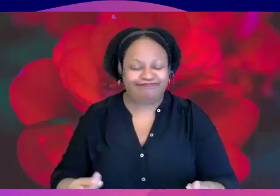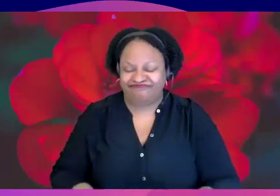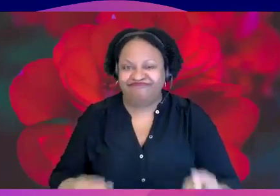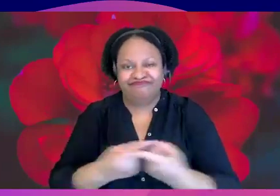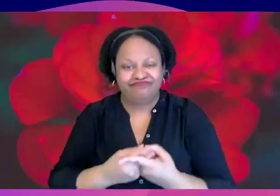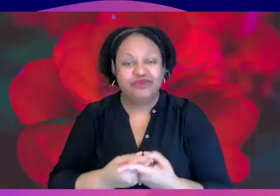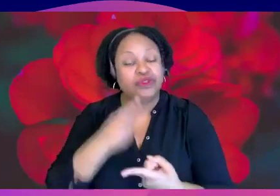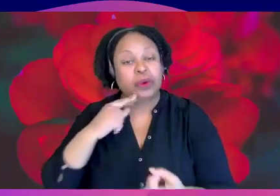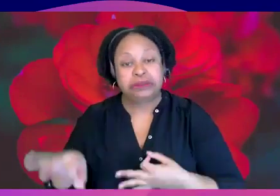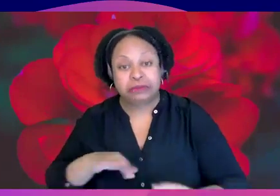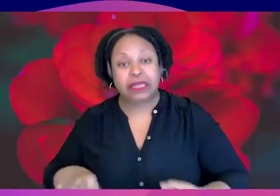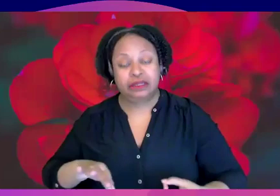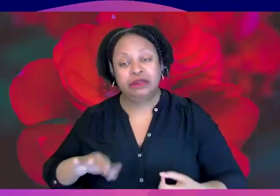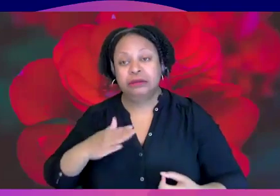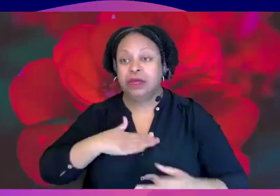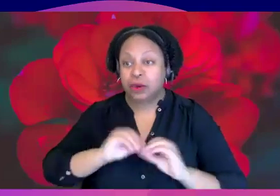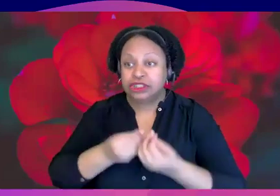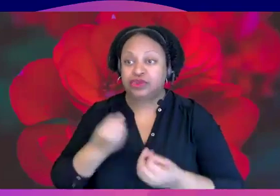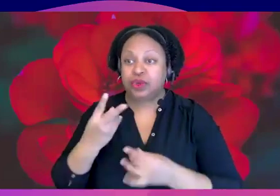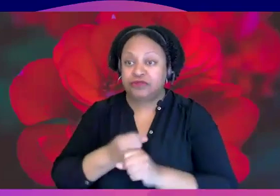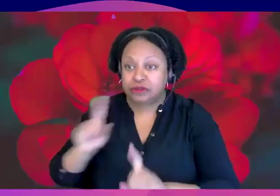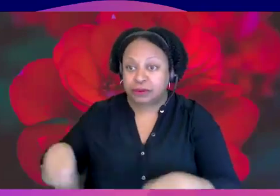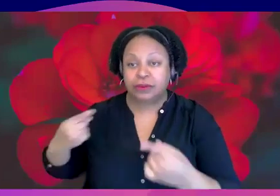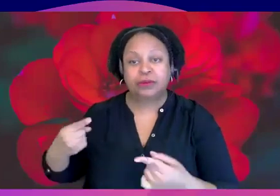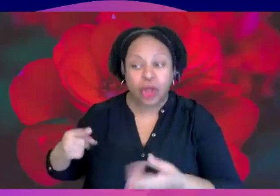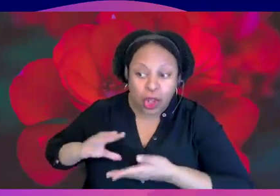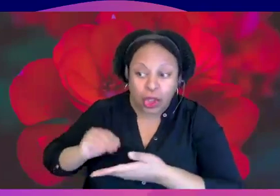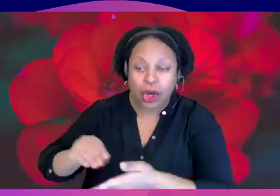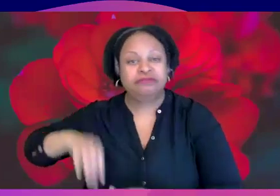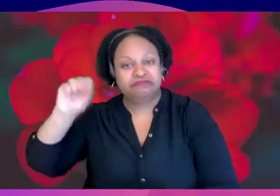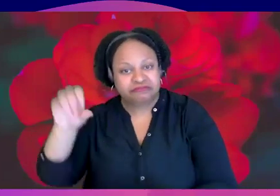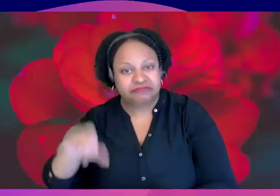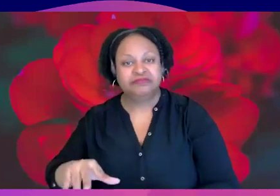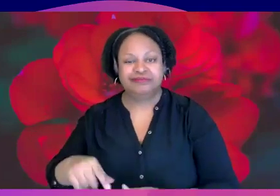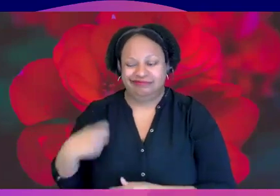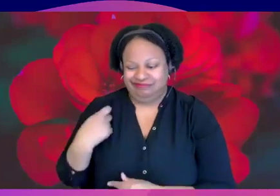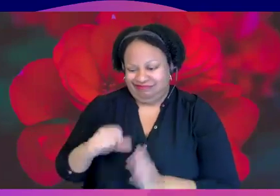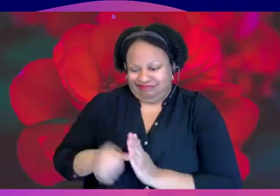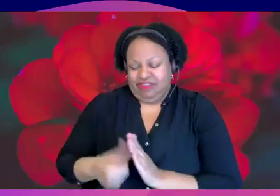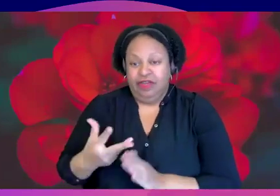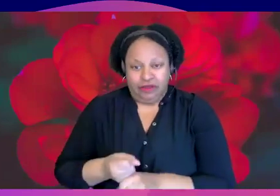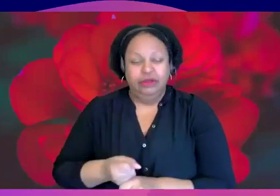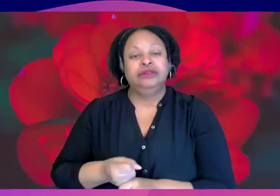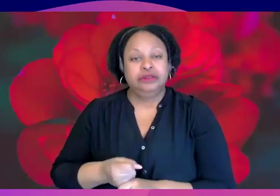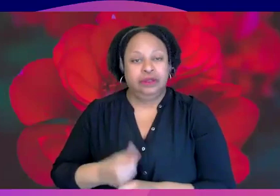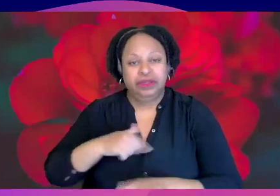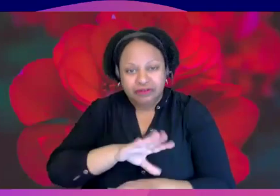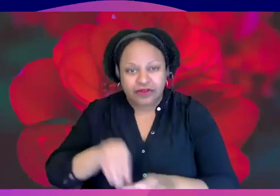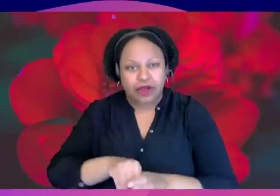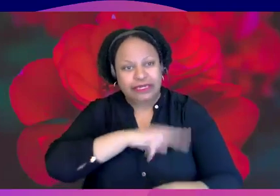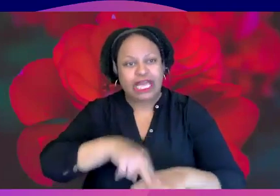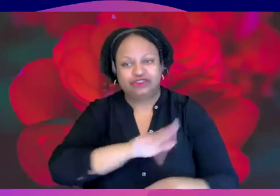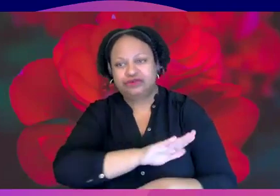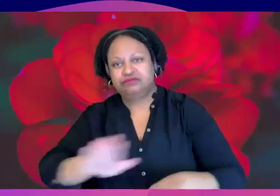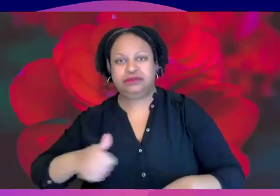learned here at my organization over the past 12 years, and in particular over the past 5 as we've engaged in this national